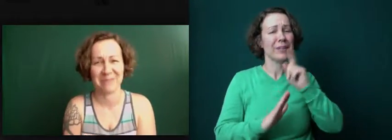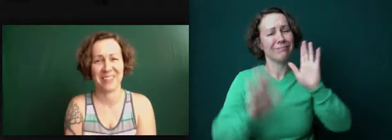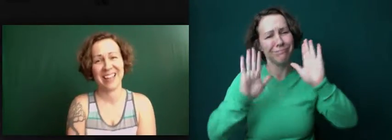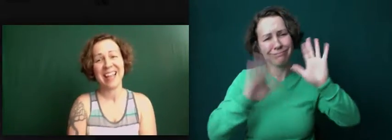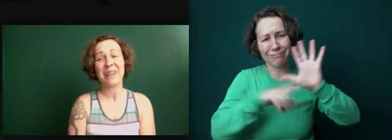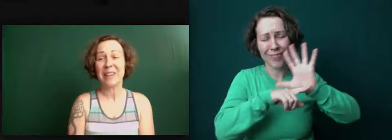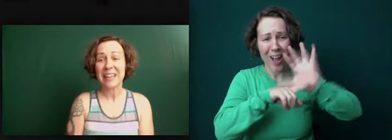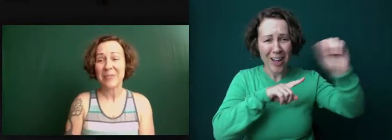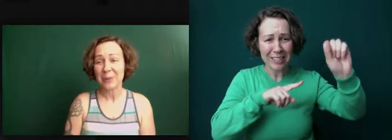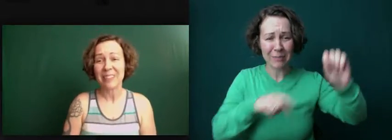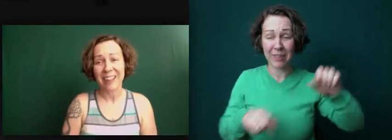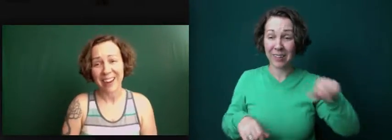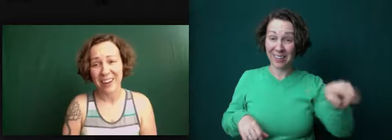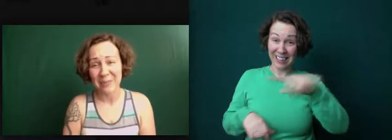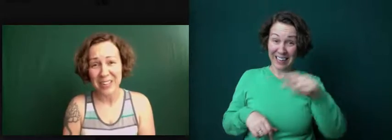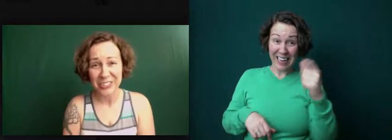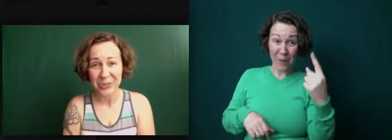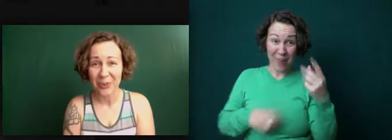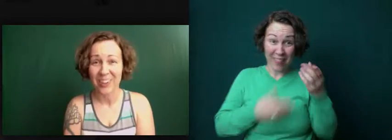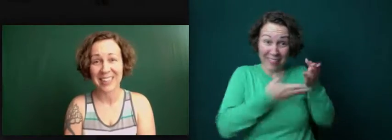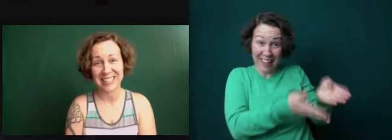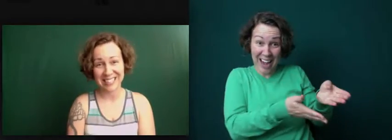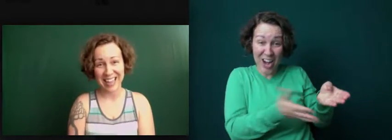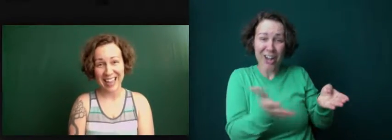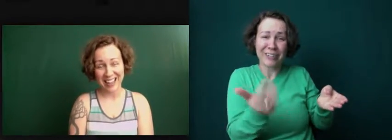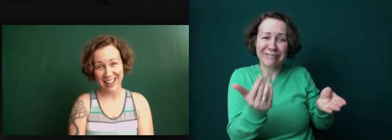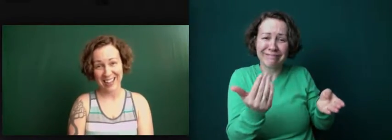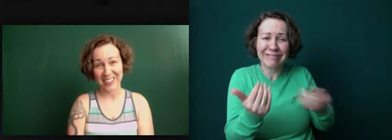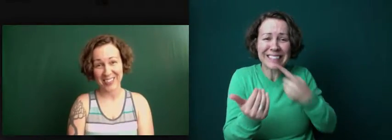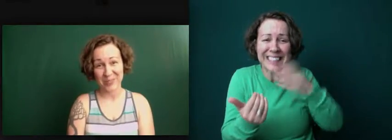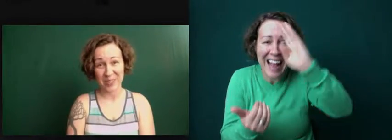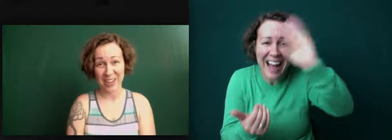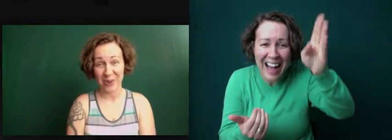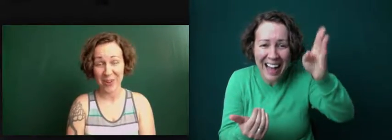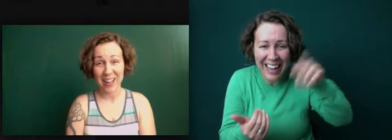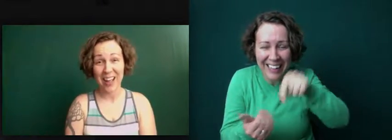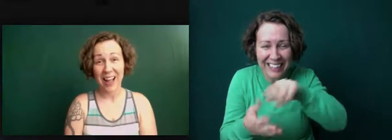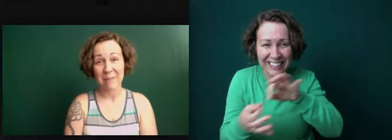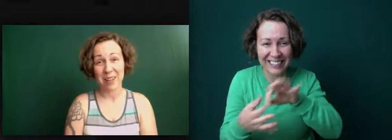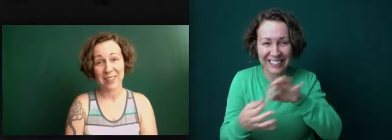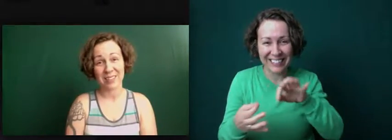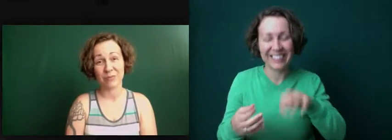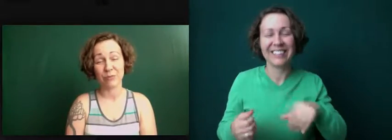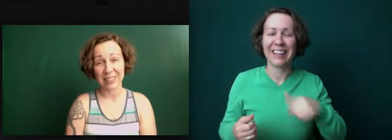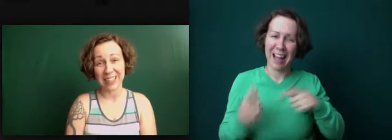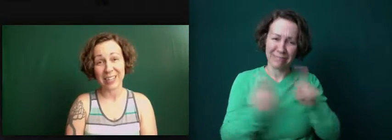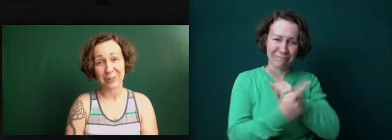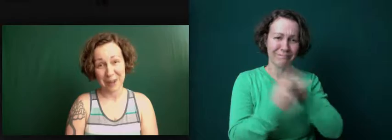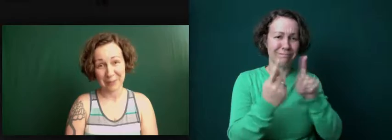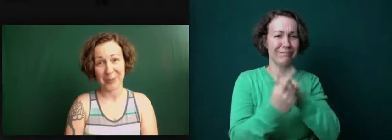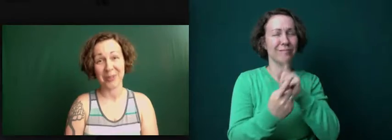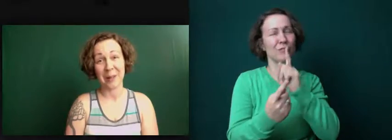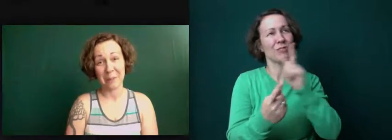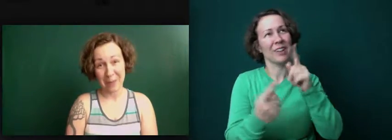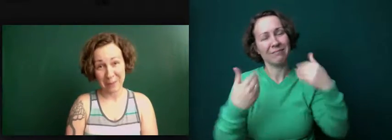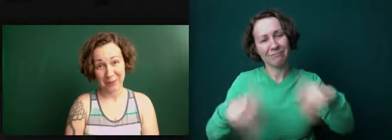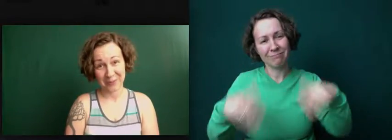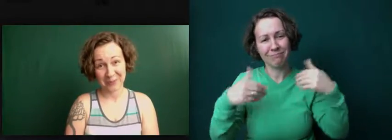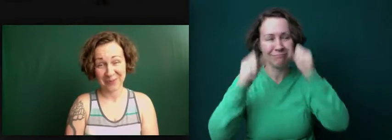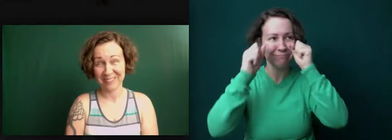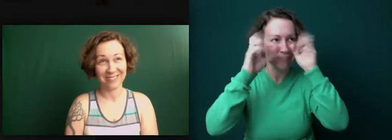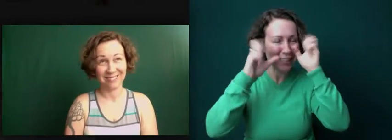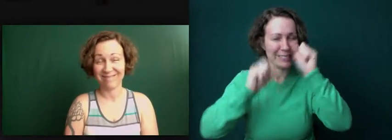awesome. If any of you were there, make sure and say hi on this video. I met some really incredible